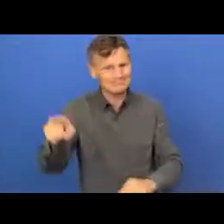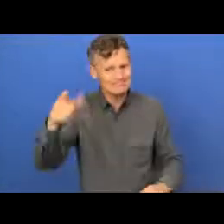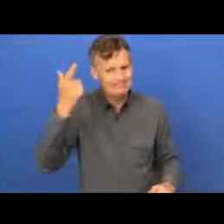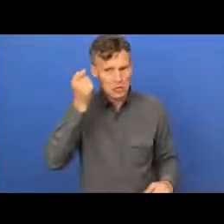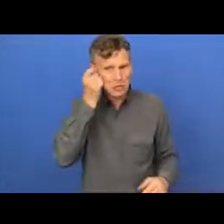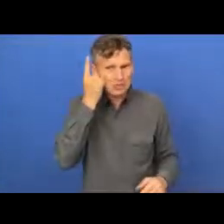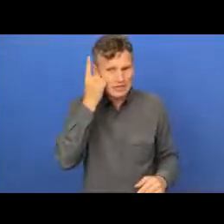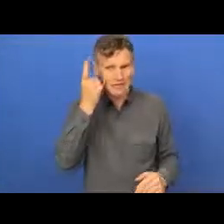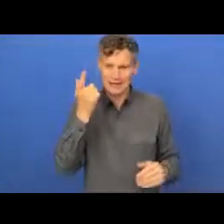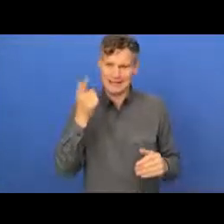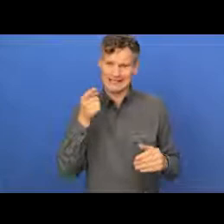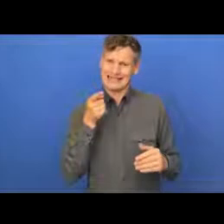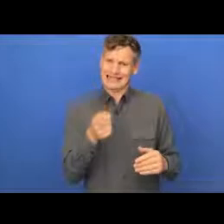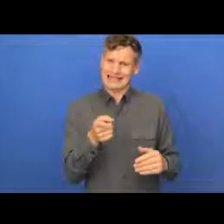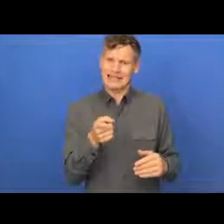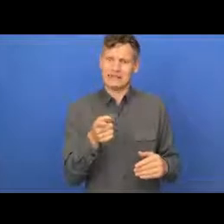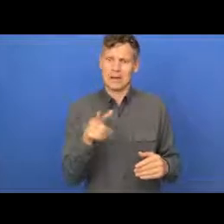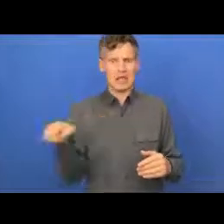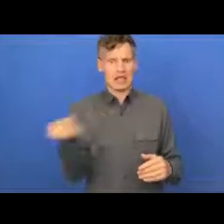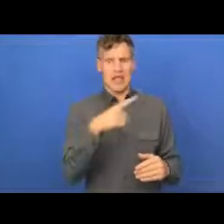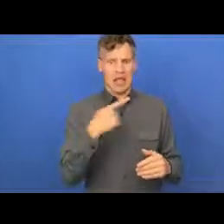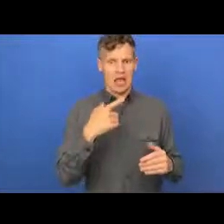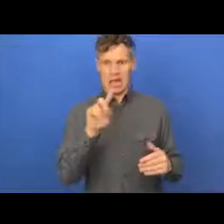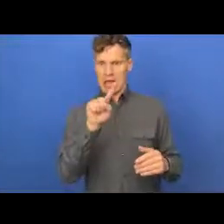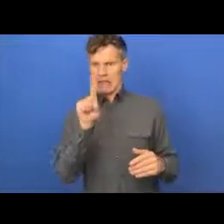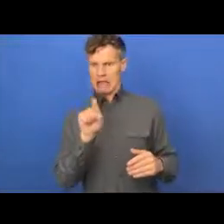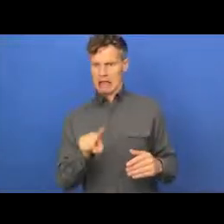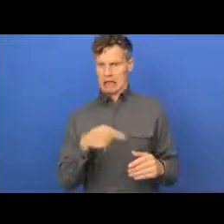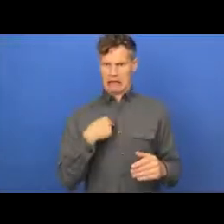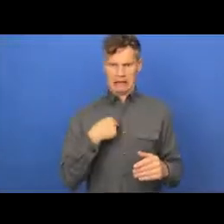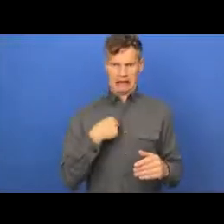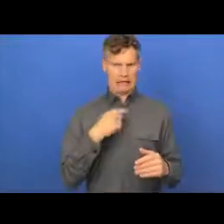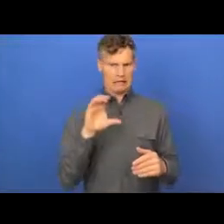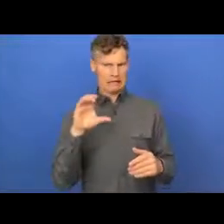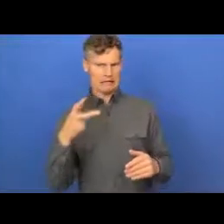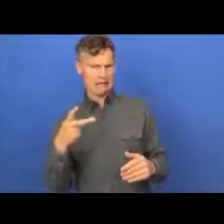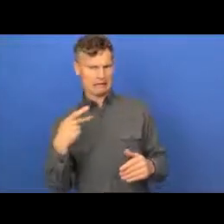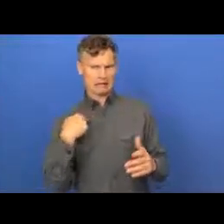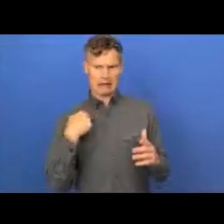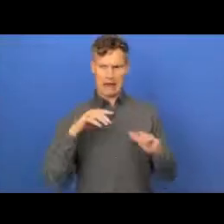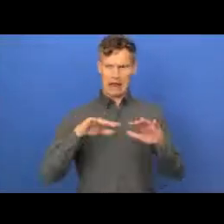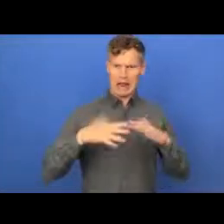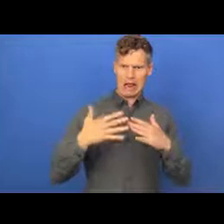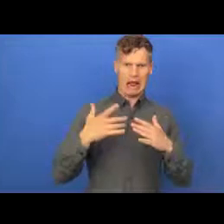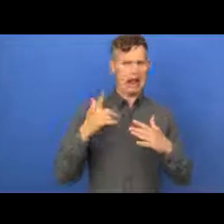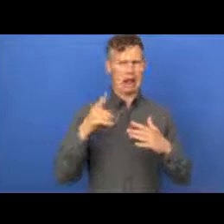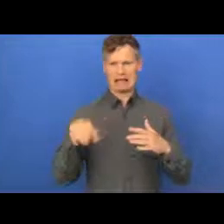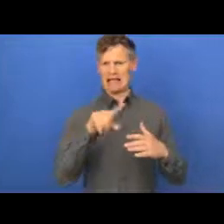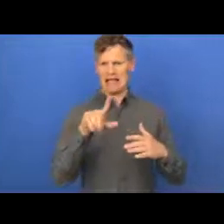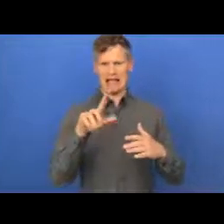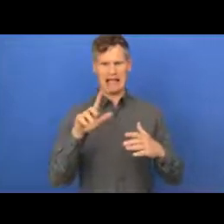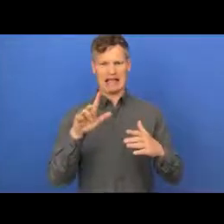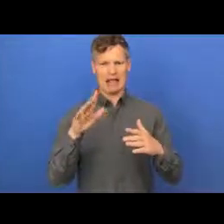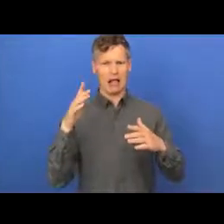tackles the fear of the unknown and finds common